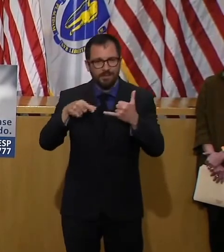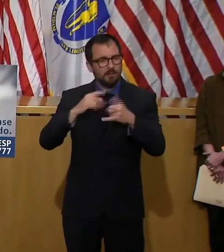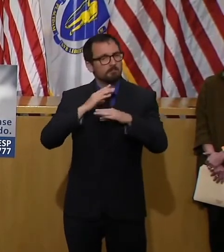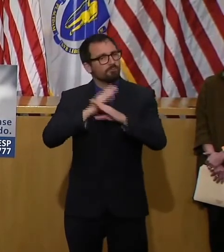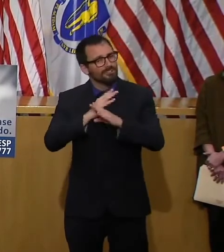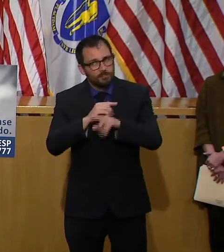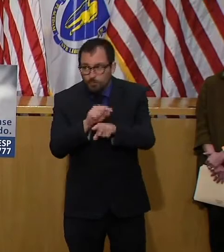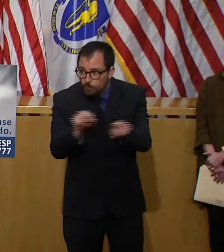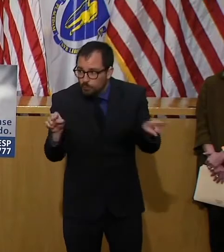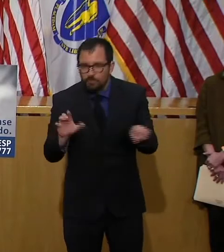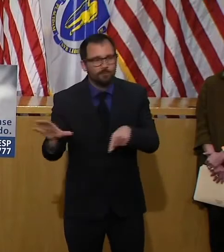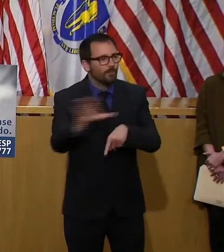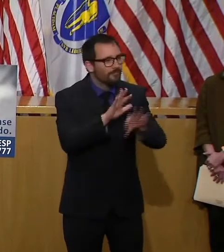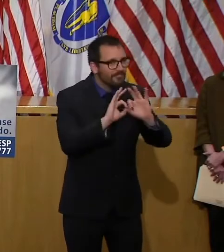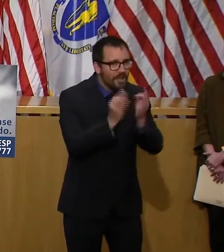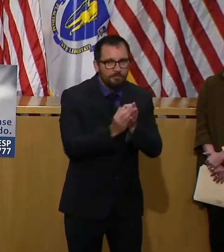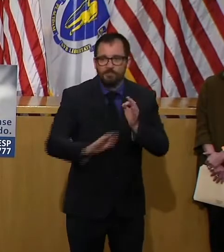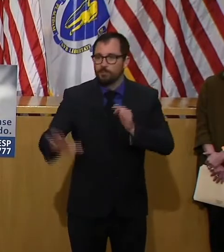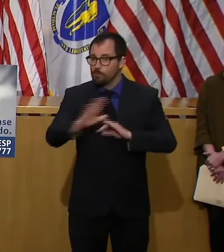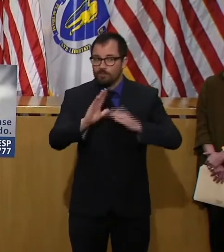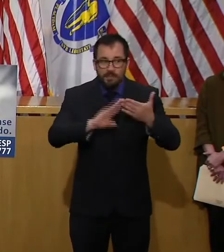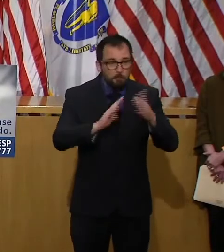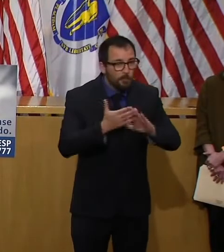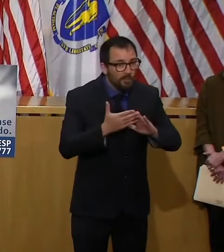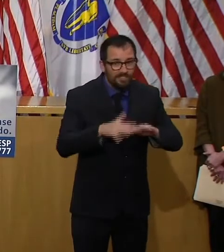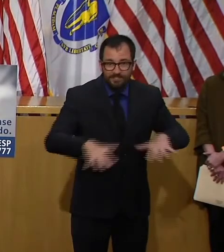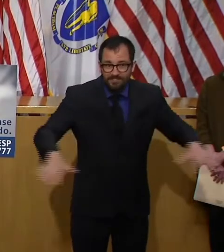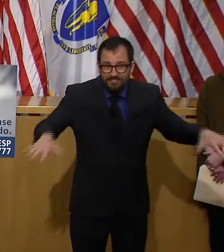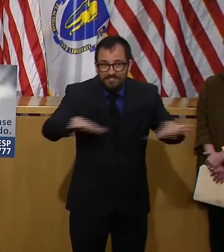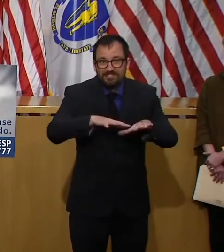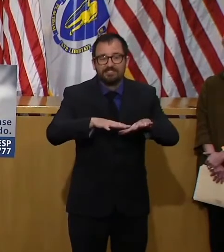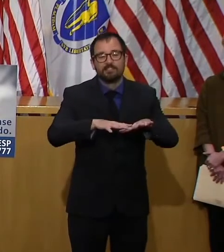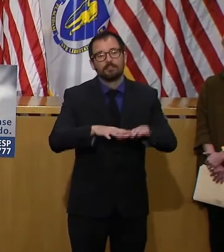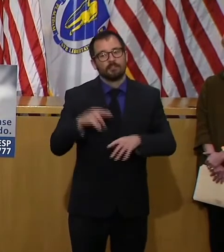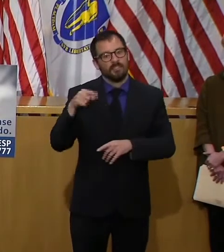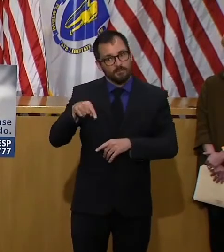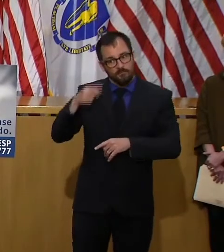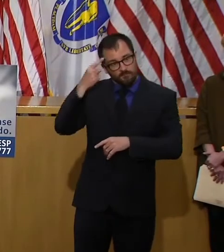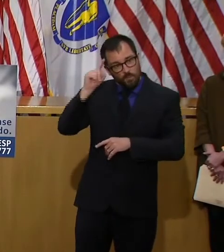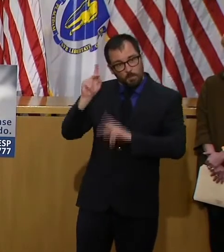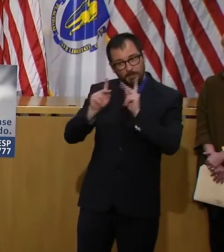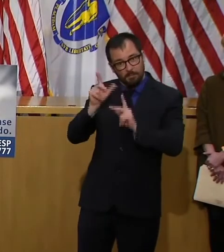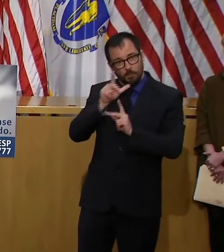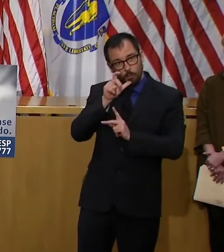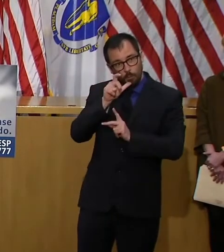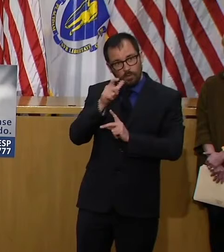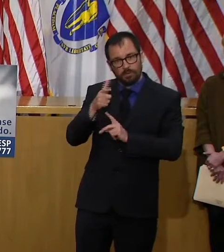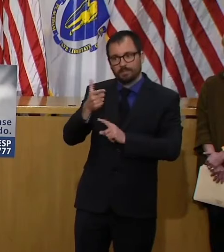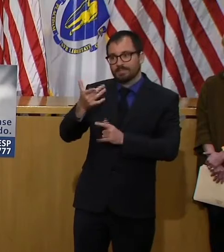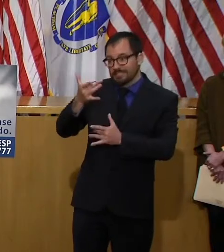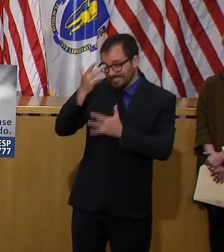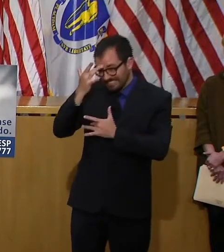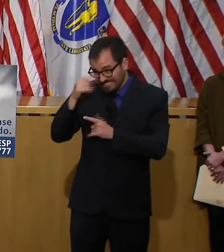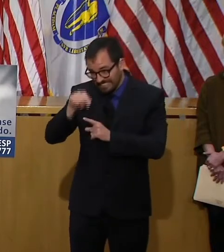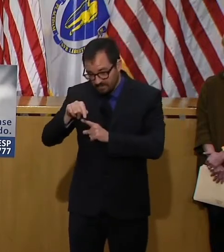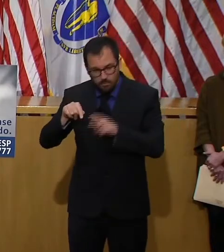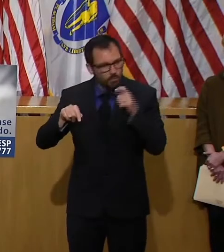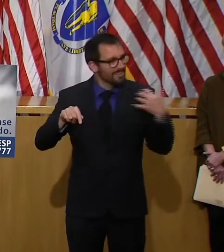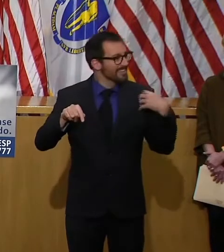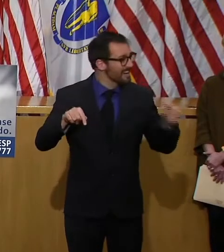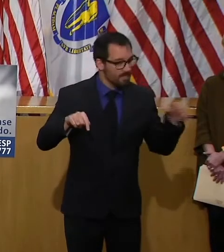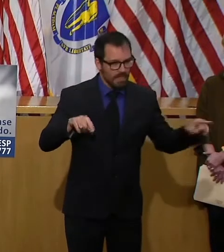people from the healthy people to keep more people healthy. It's a phone call. It's a